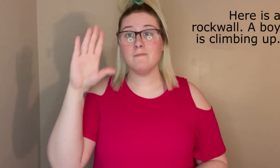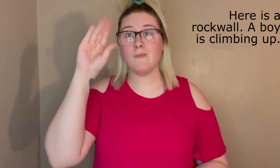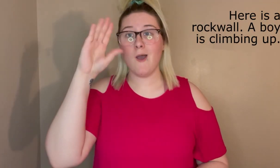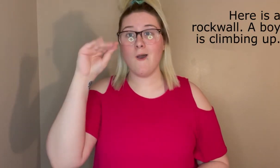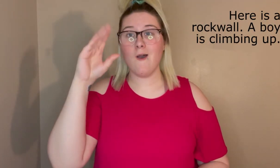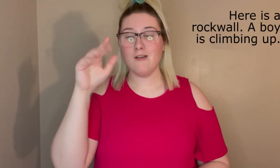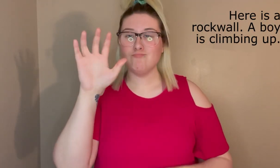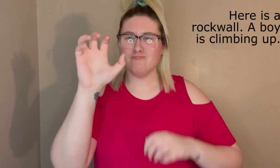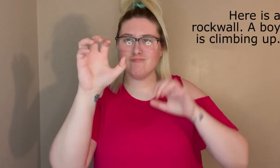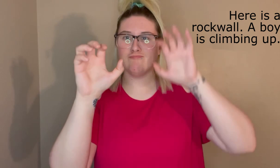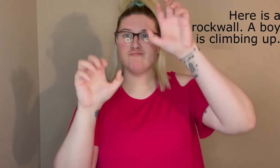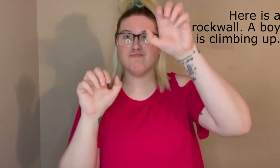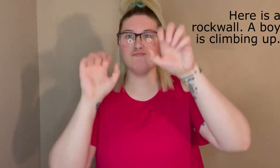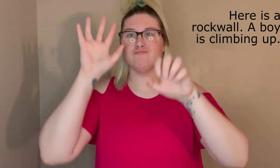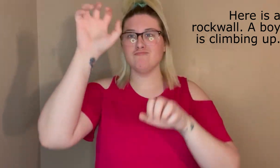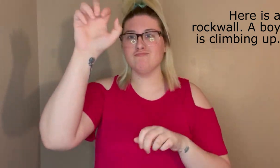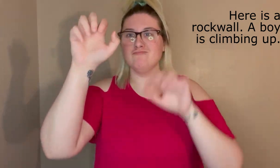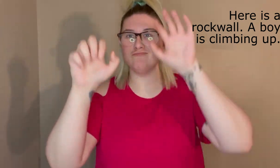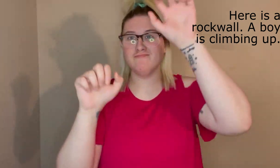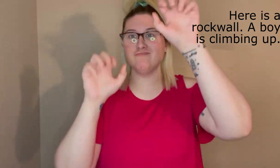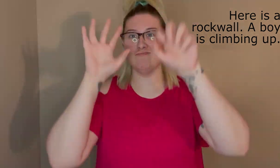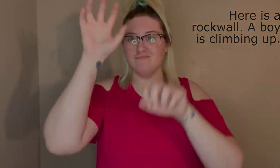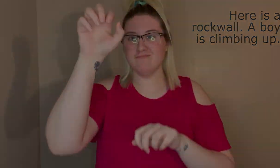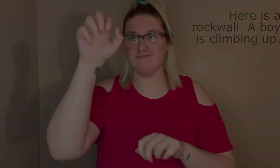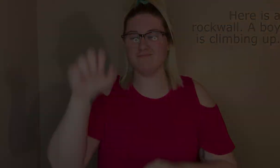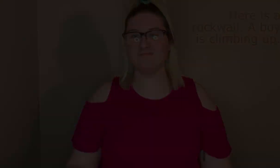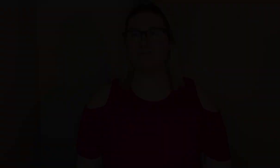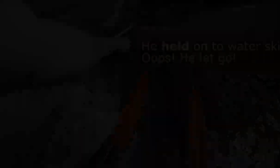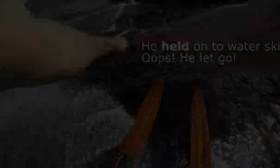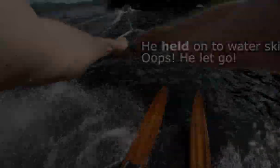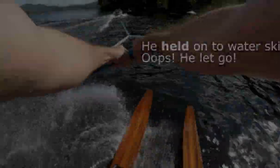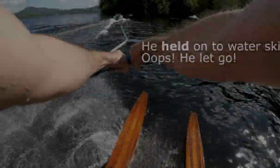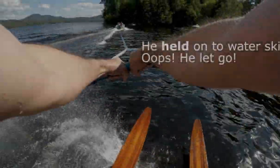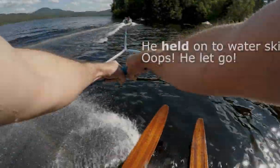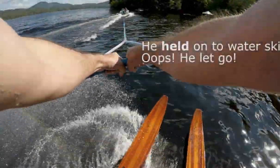That boy is skilled in his holding on and climbing.